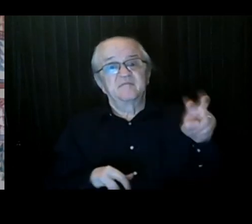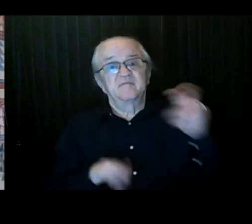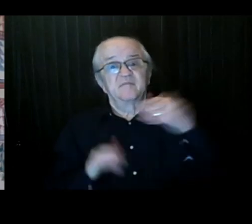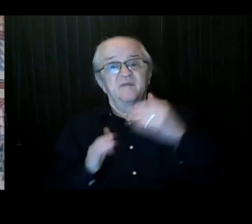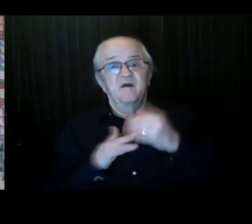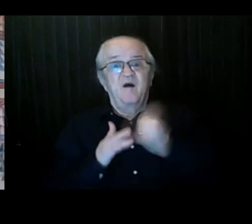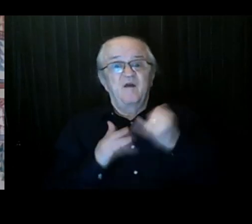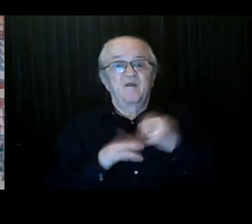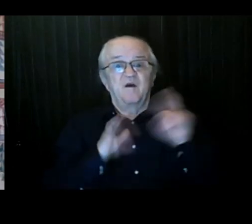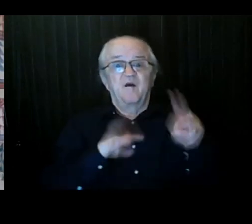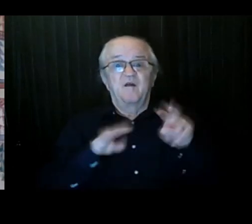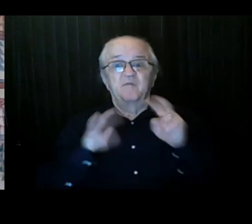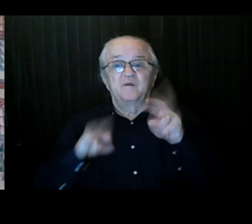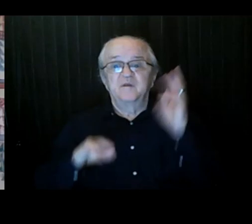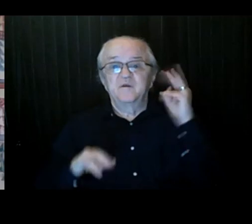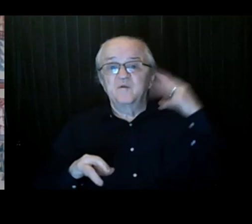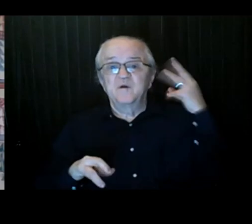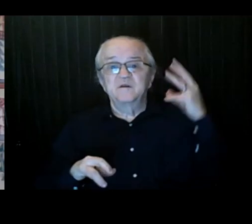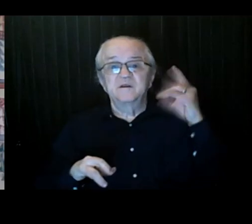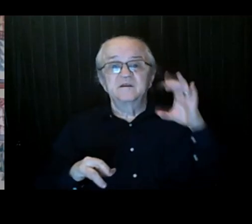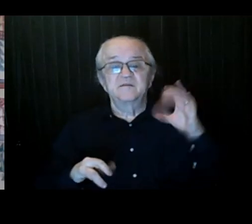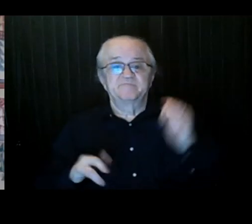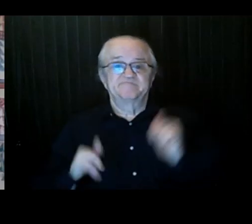D.C., we did our show.